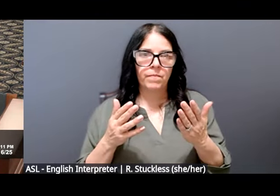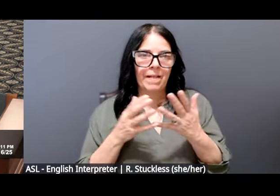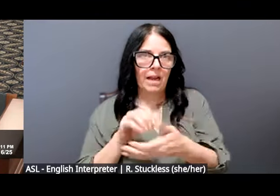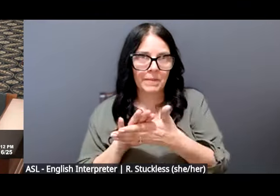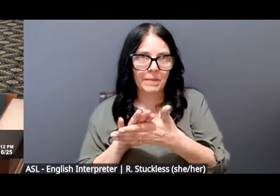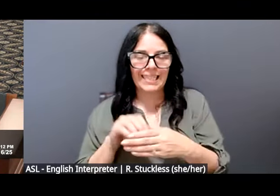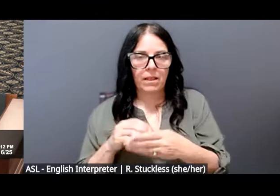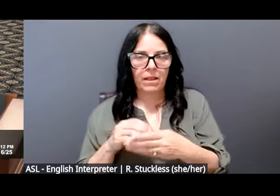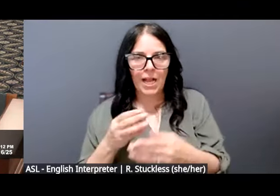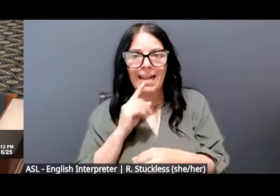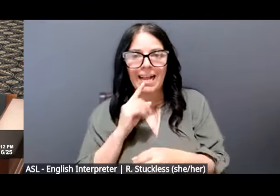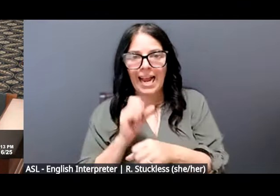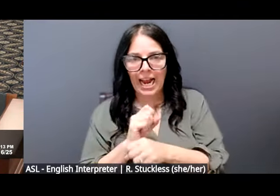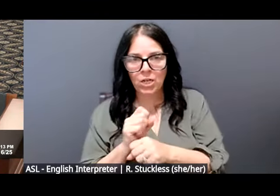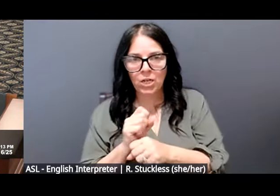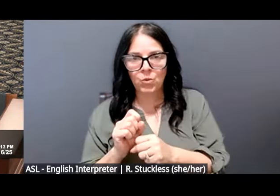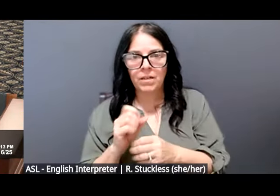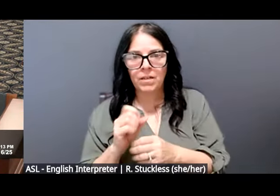out with something that's if,